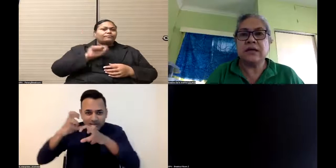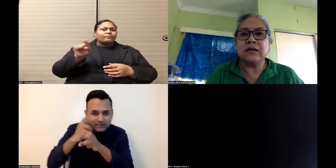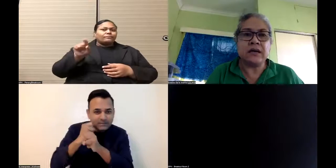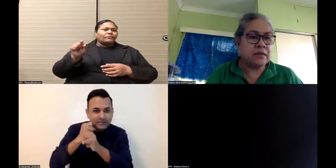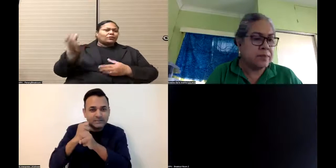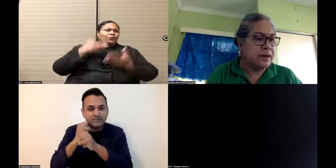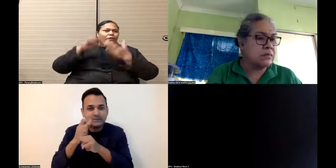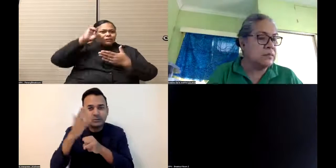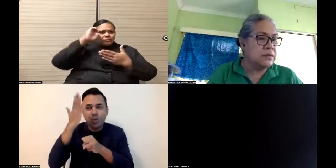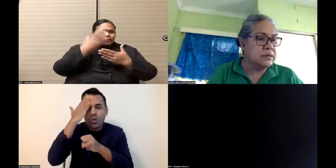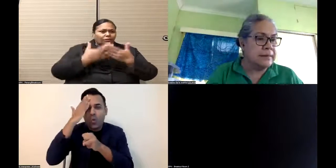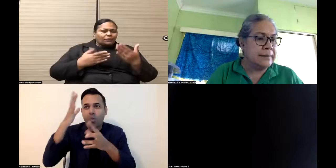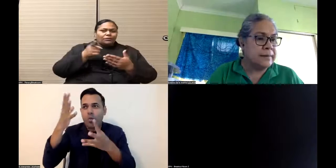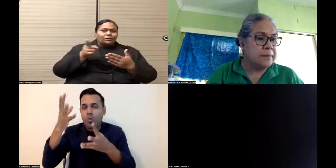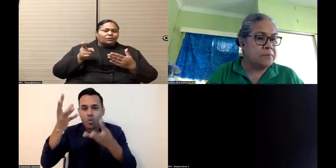speakers in the panel.